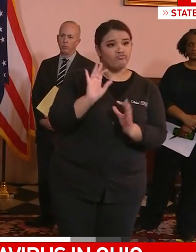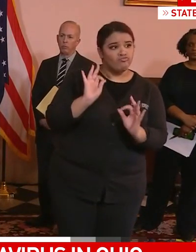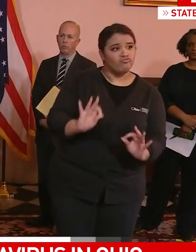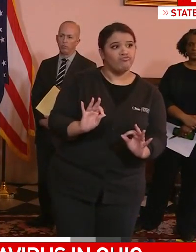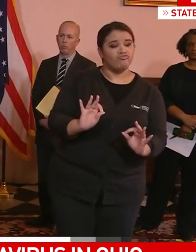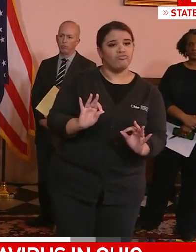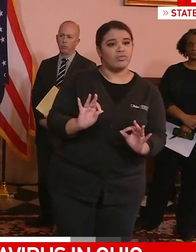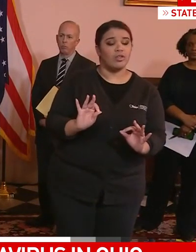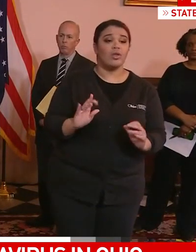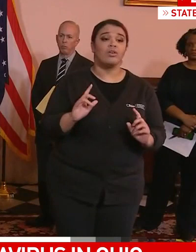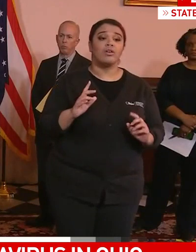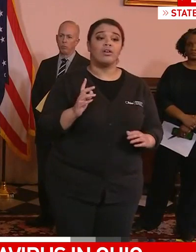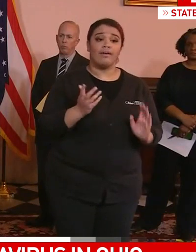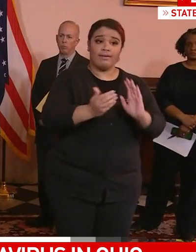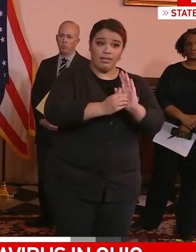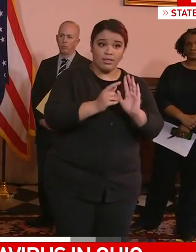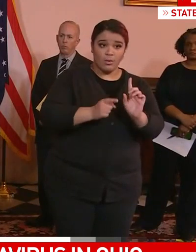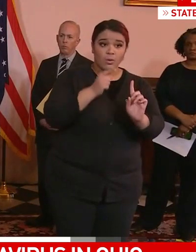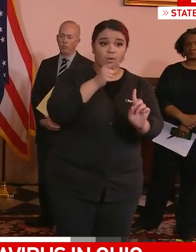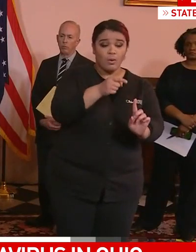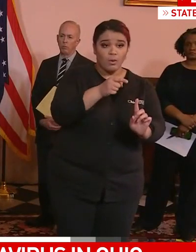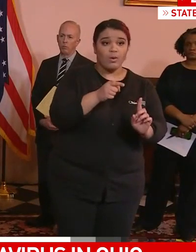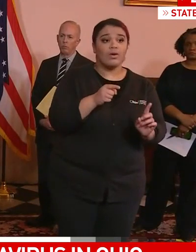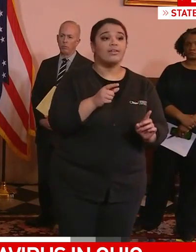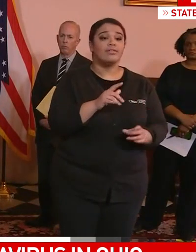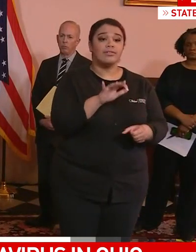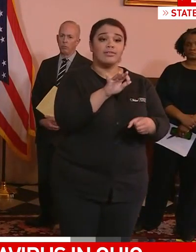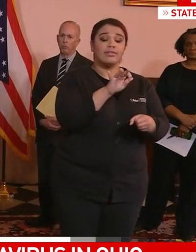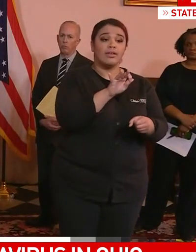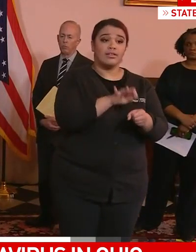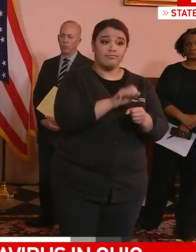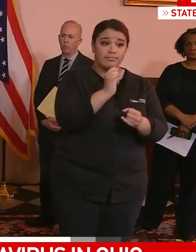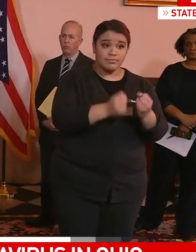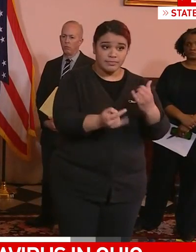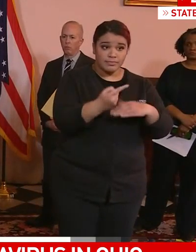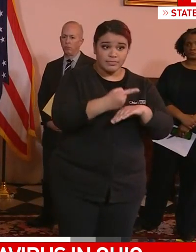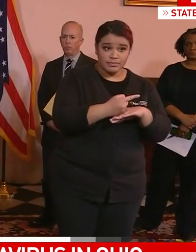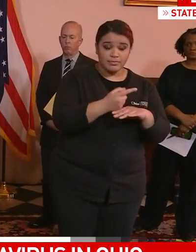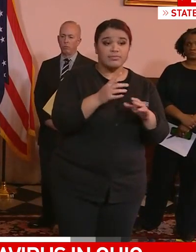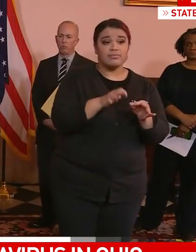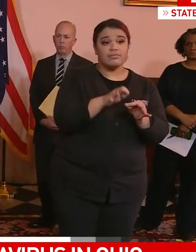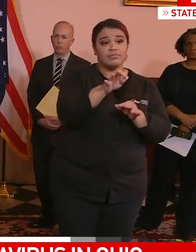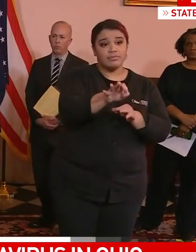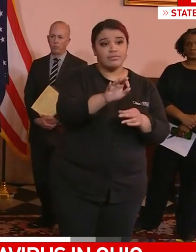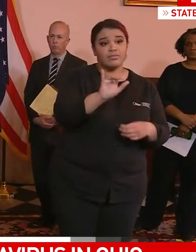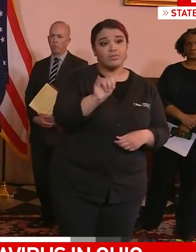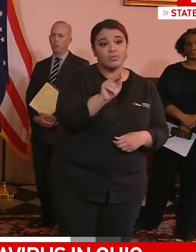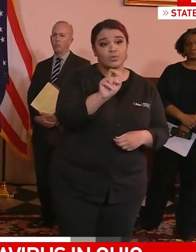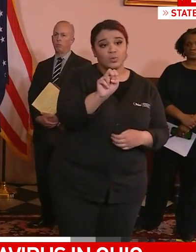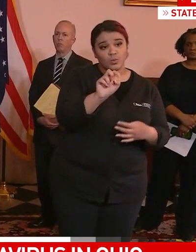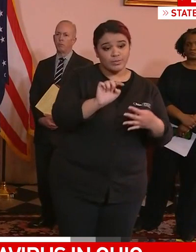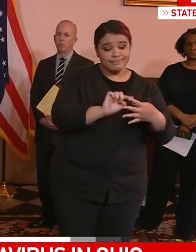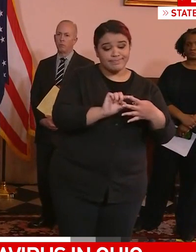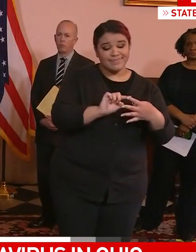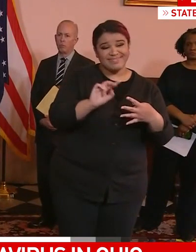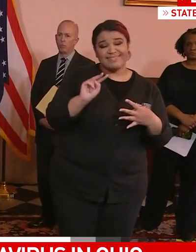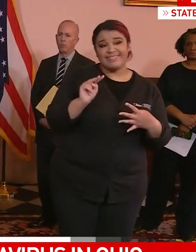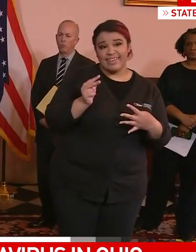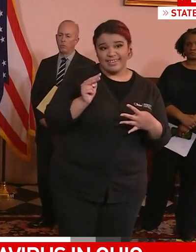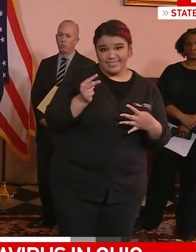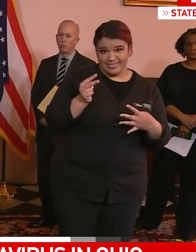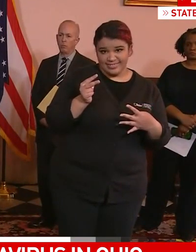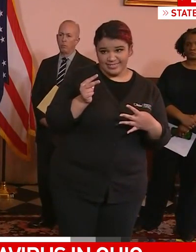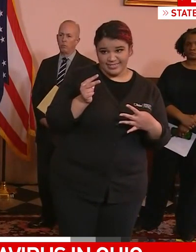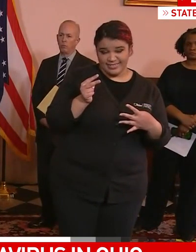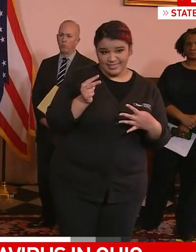with ample opportunity for voting to occur from basically after this